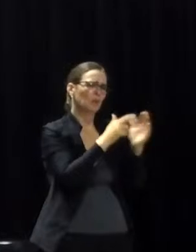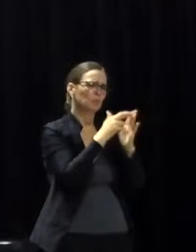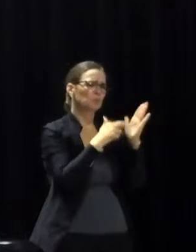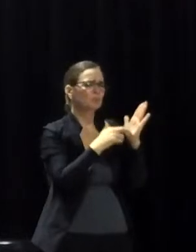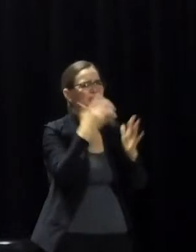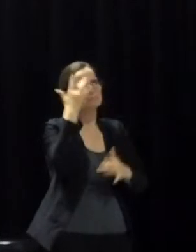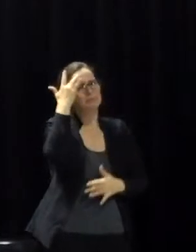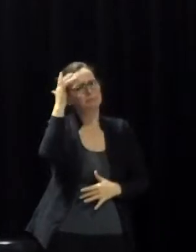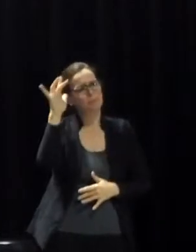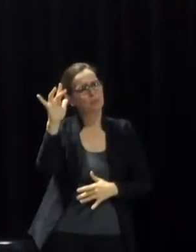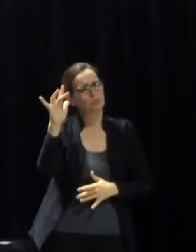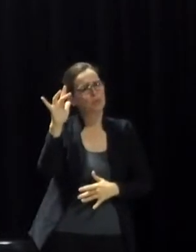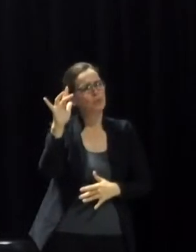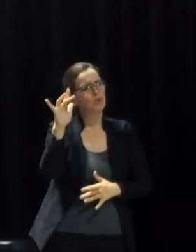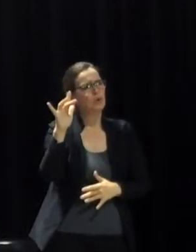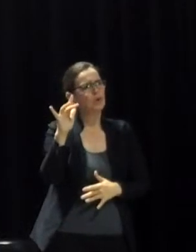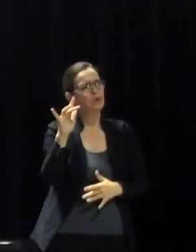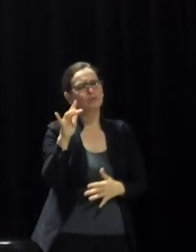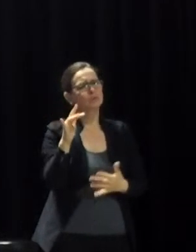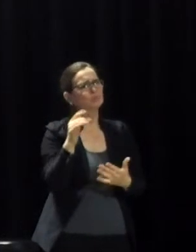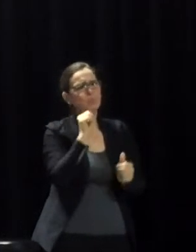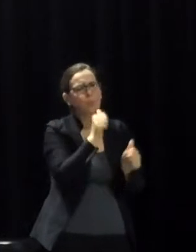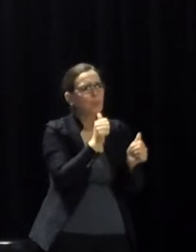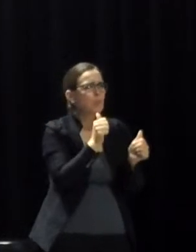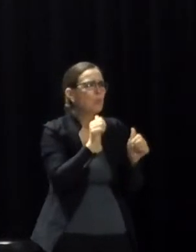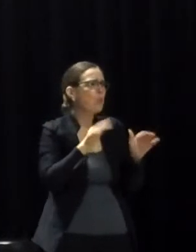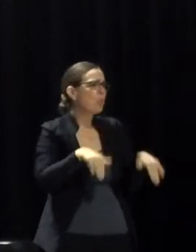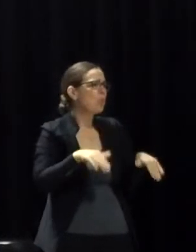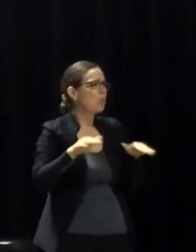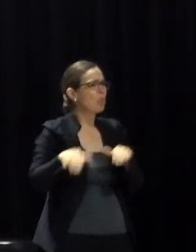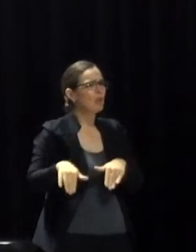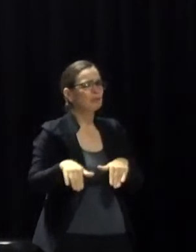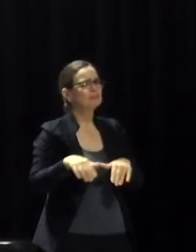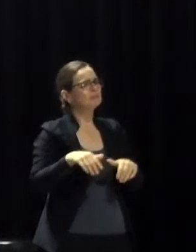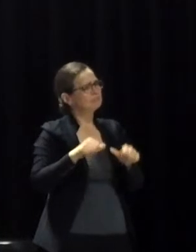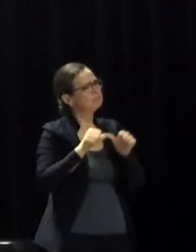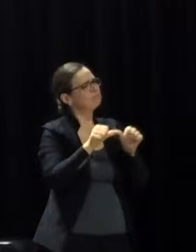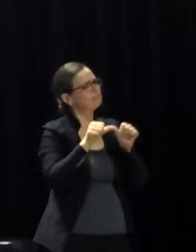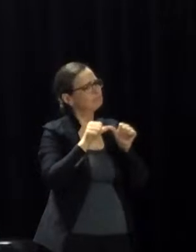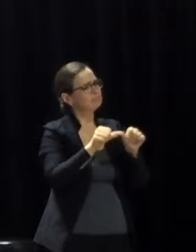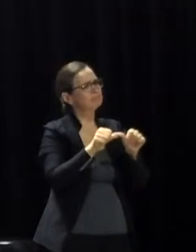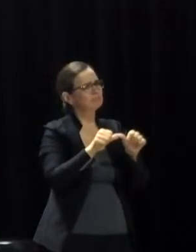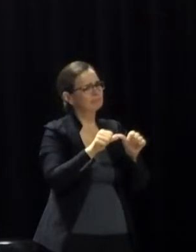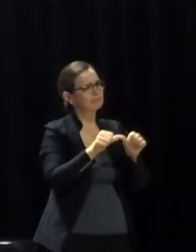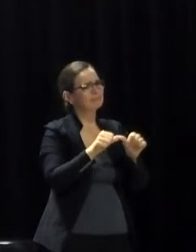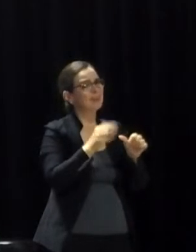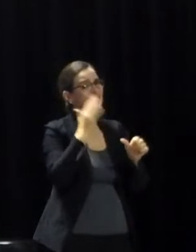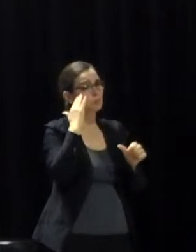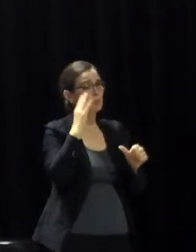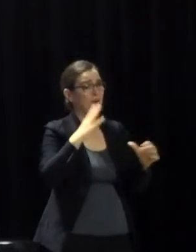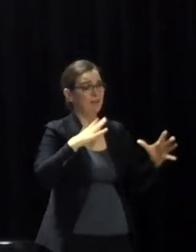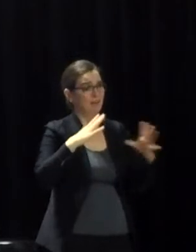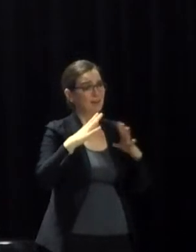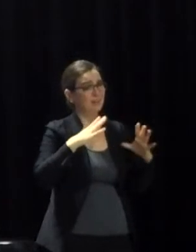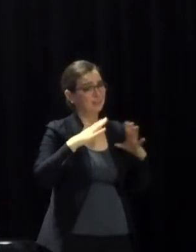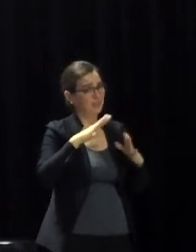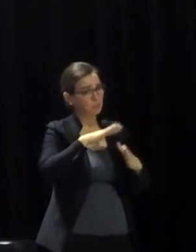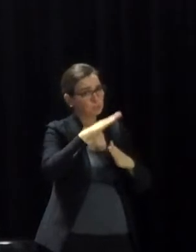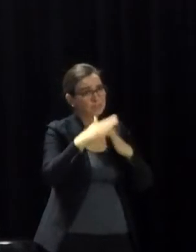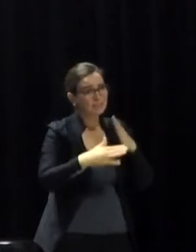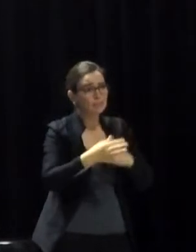don't think it's lost upon us that after we have holiday weekends, a period of time after that, we see